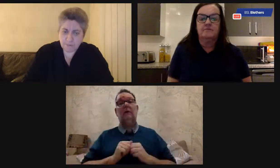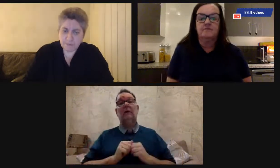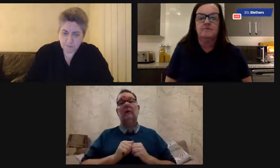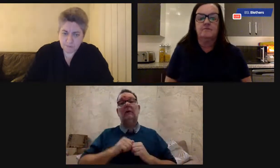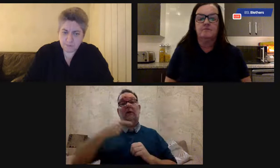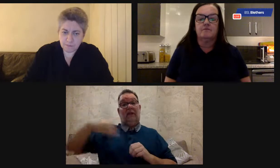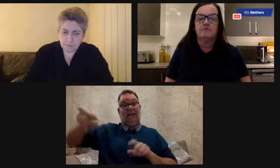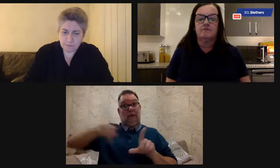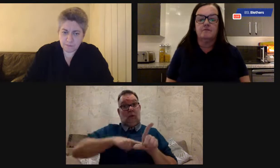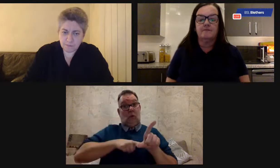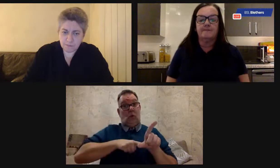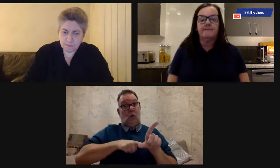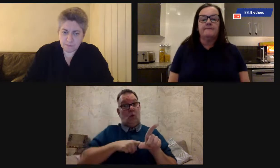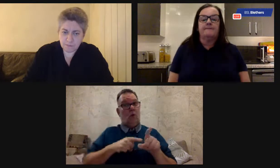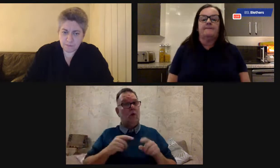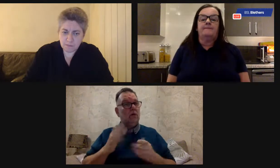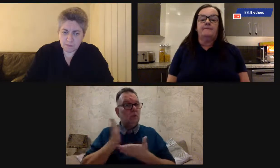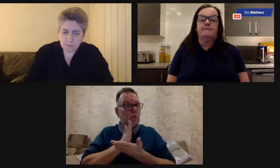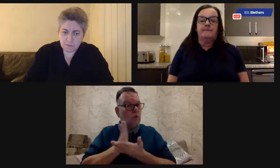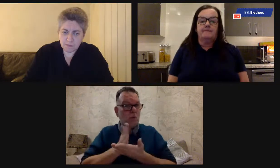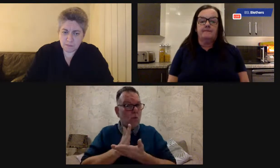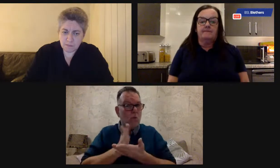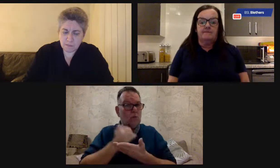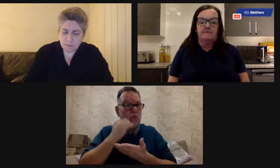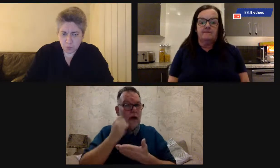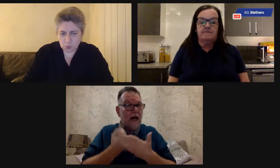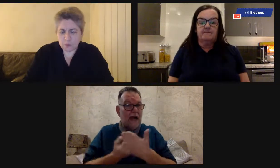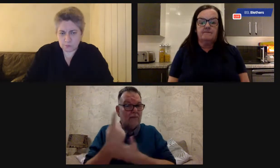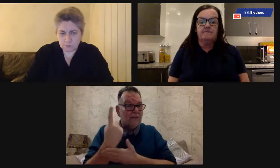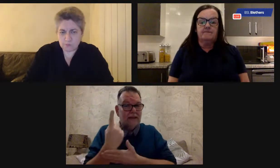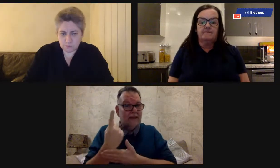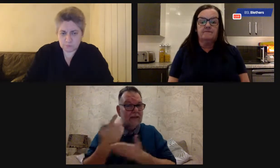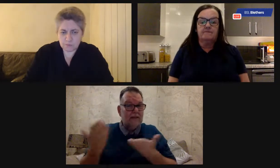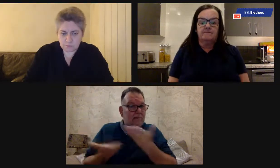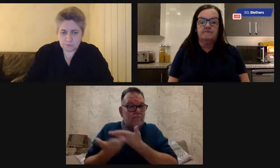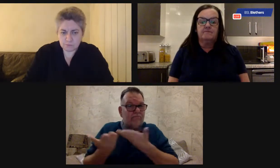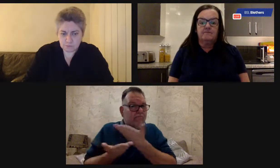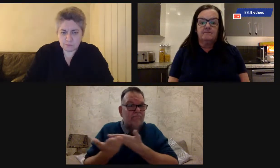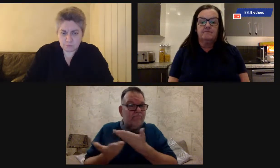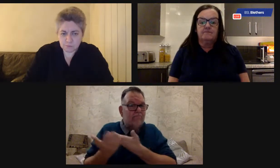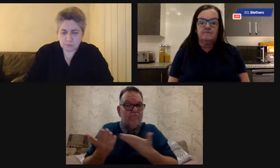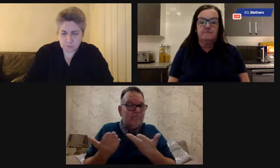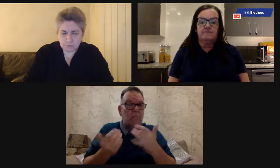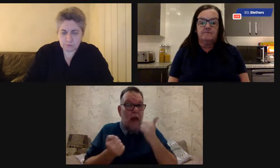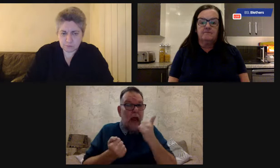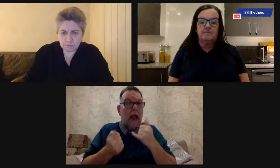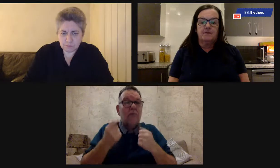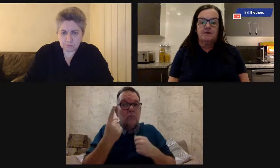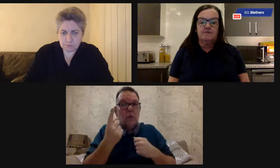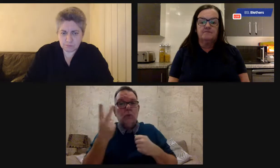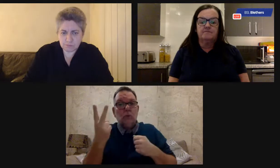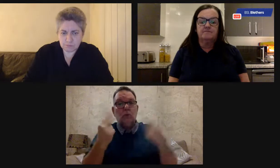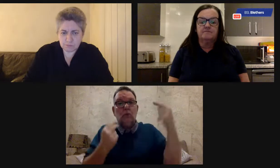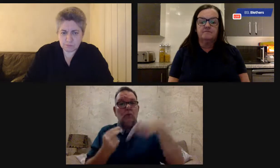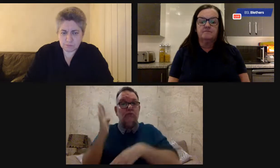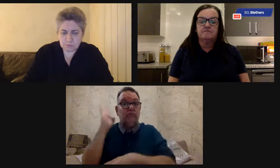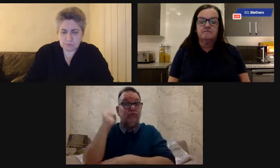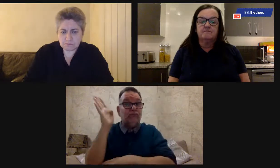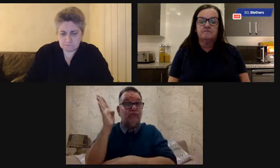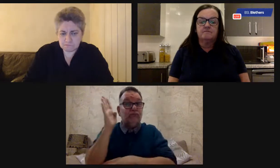sort of new technology or anything else. But when we were having events, but this year there's not really been